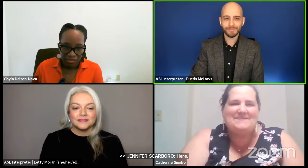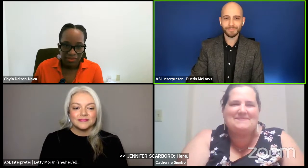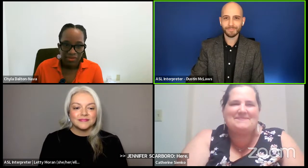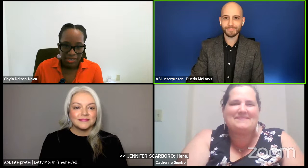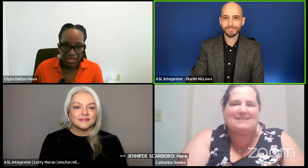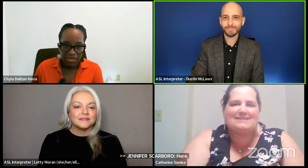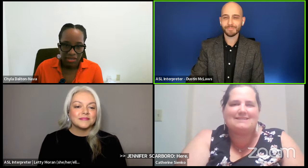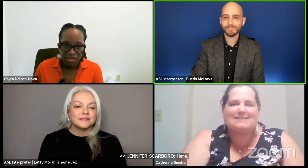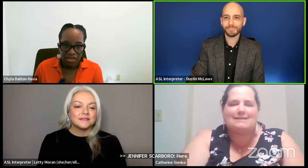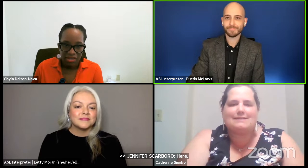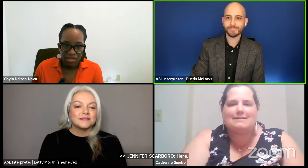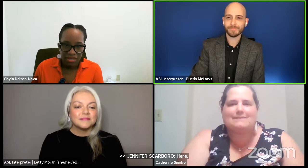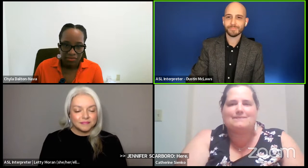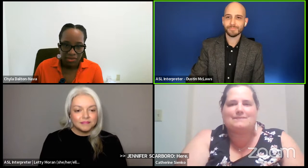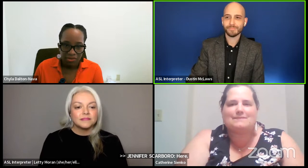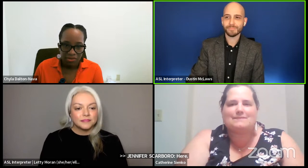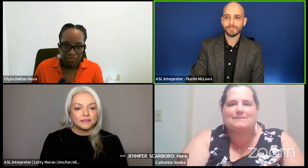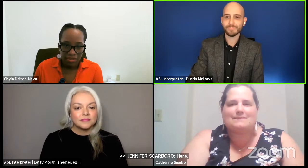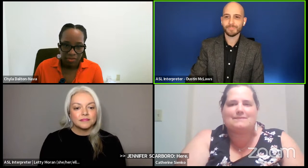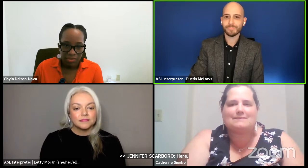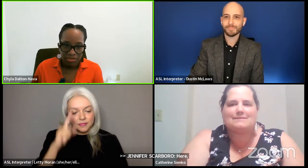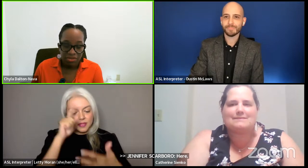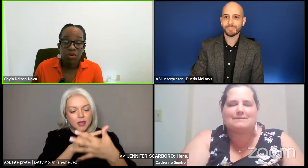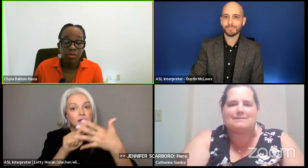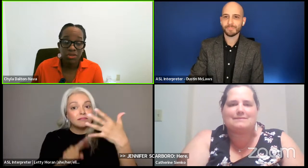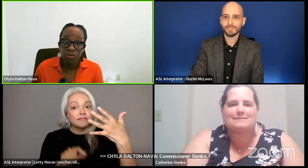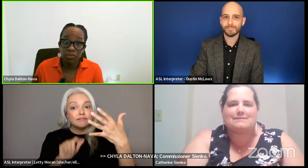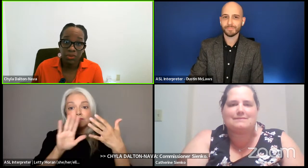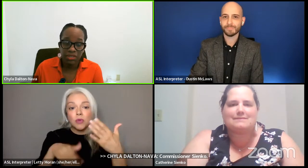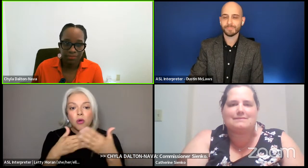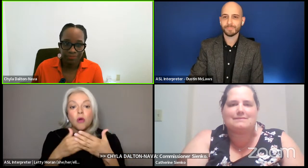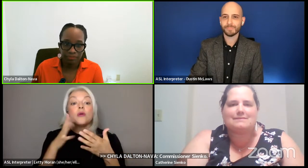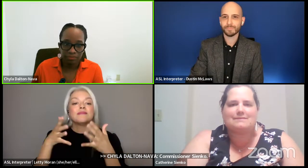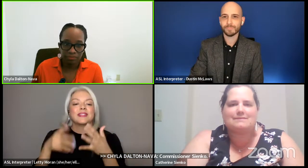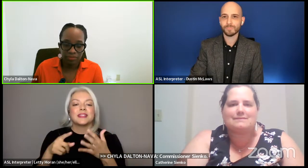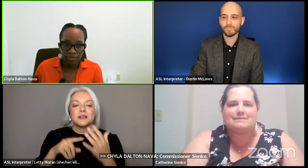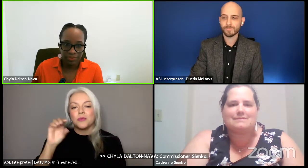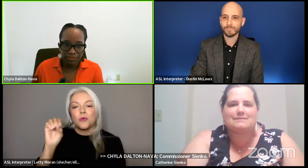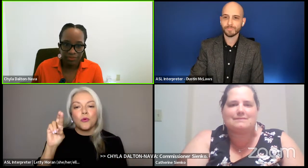Here. Okay. I think I've got all of the commissioners. Oh, Commissioner O'Rourke.